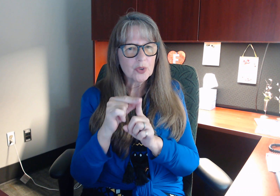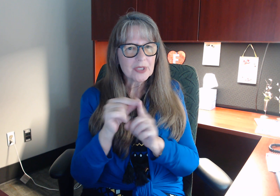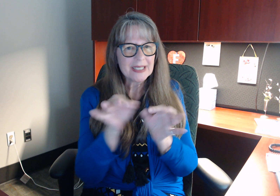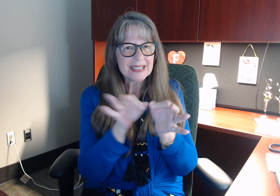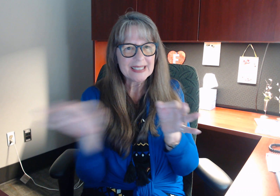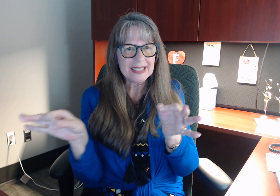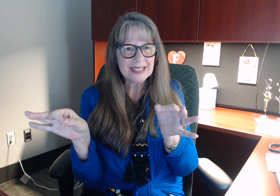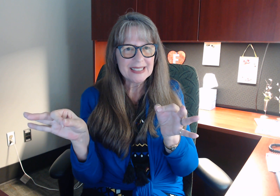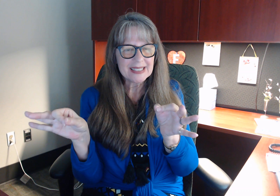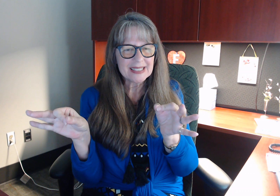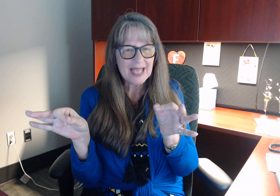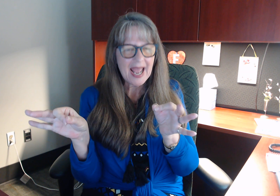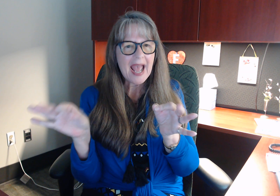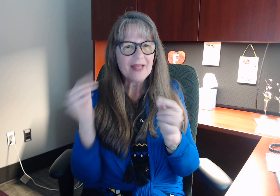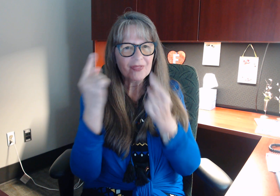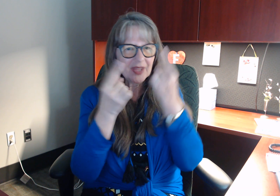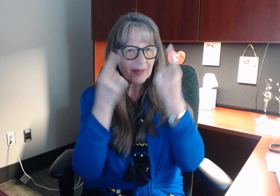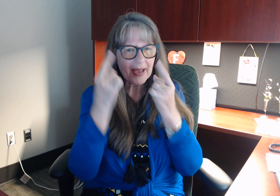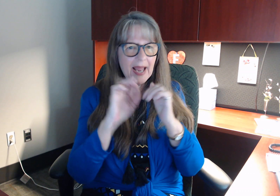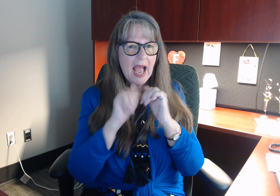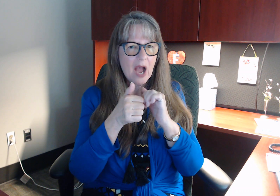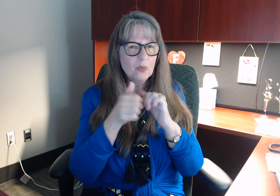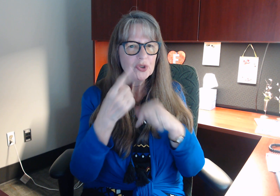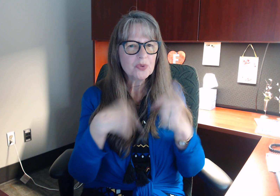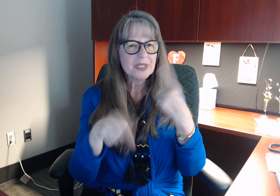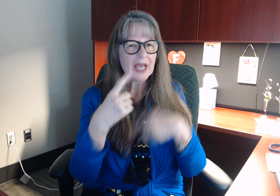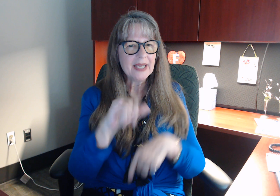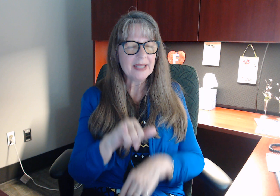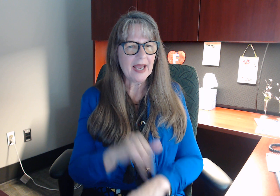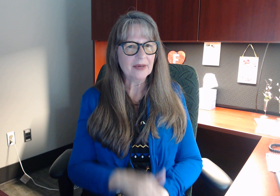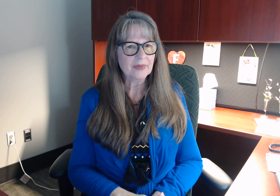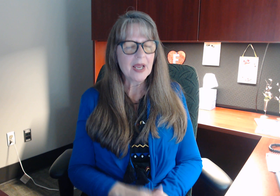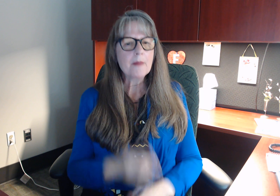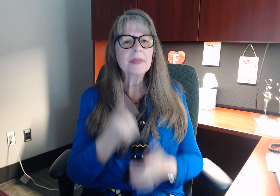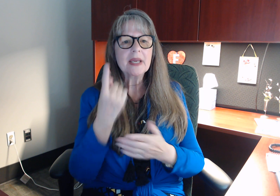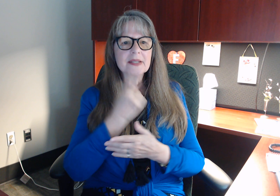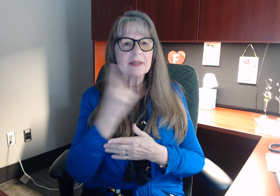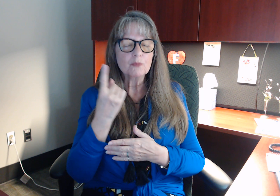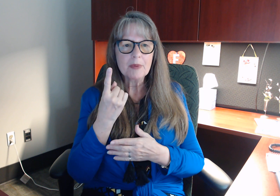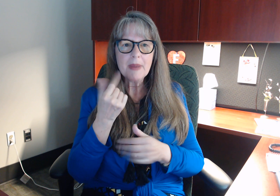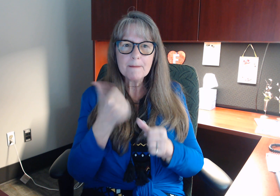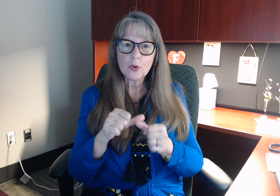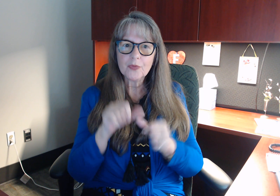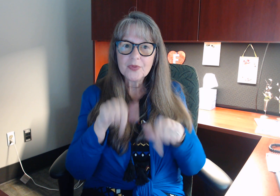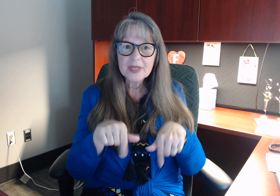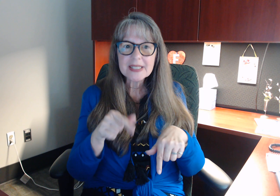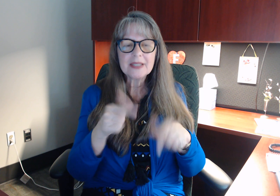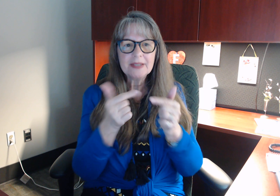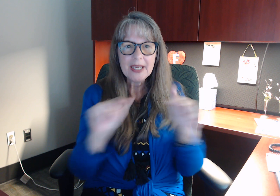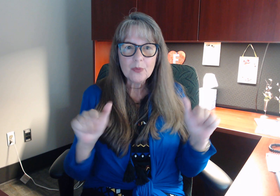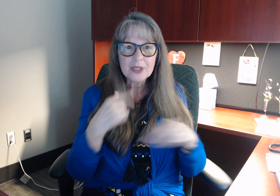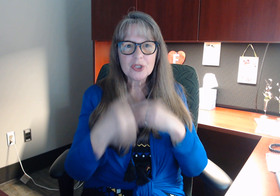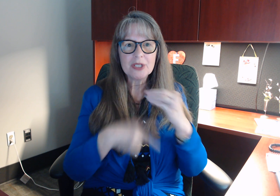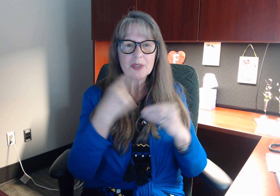in a sentence and think about how would you sign that. Because remember, this language is